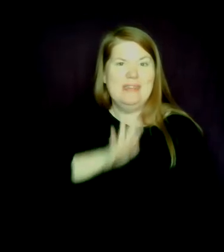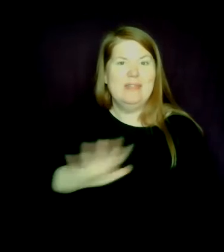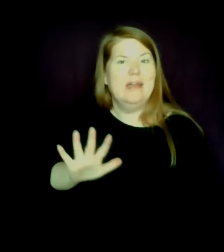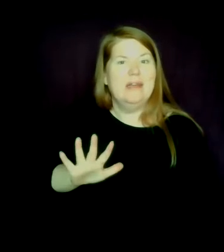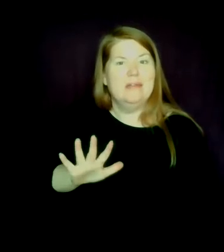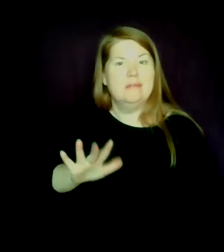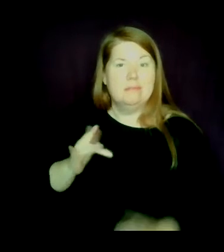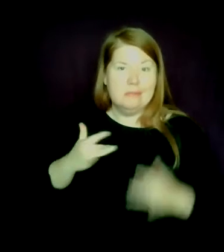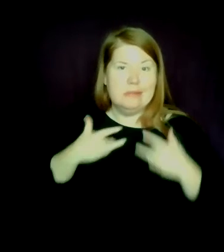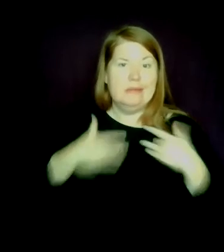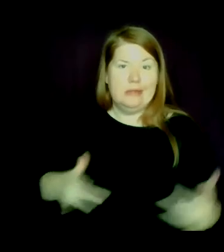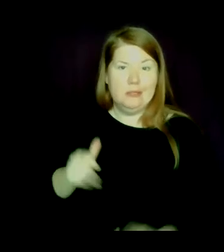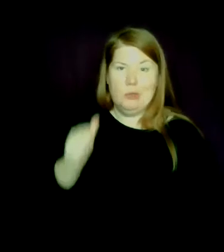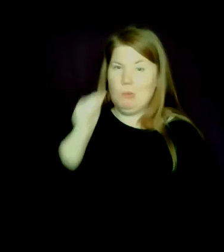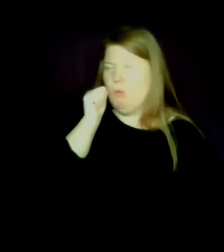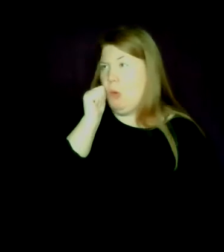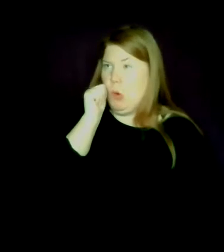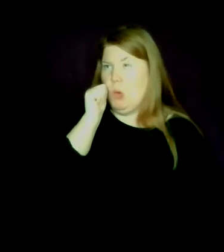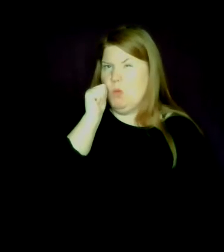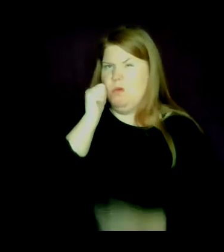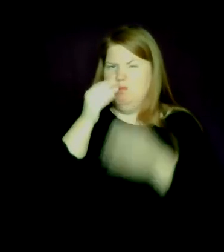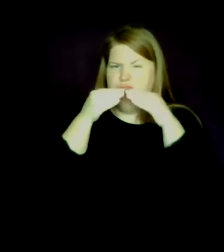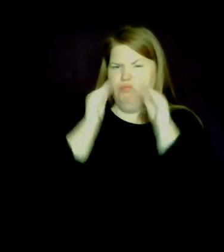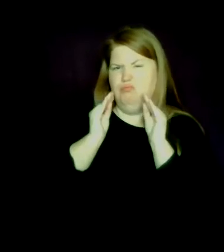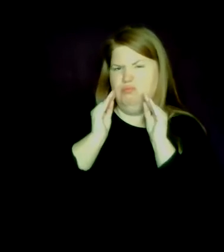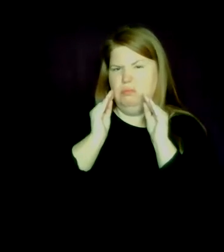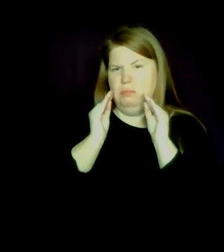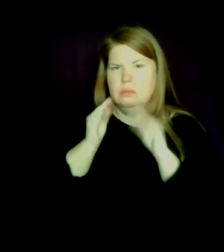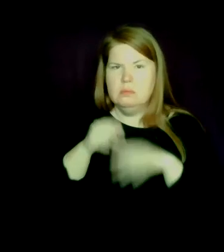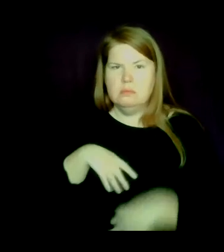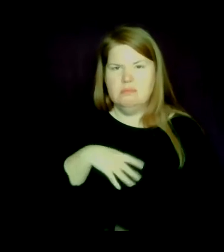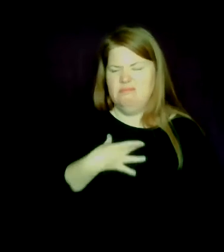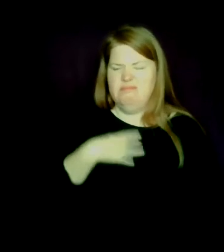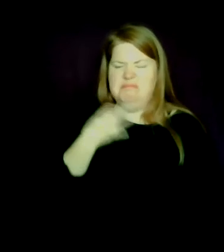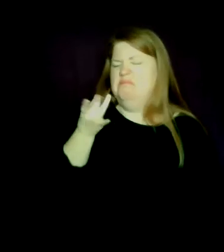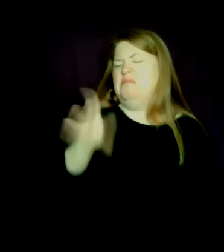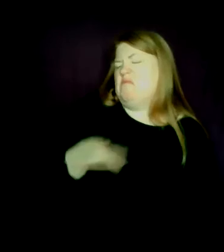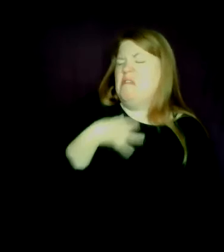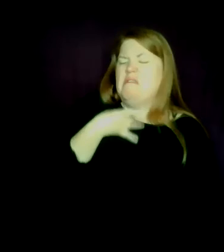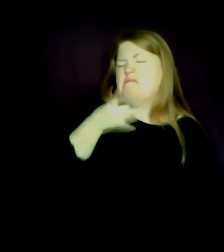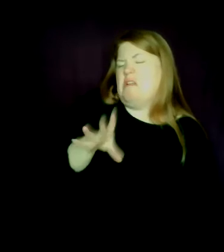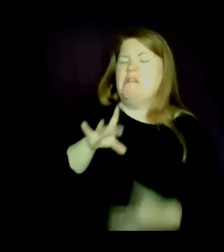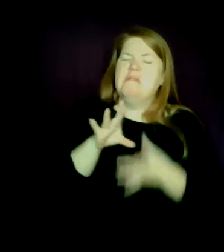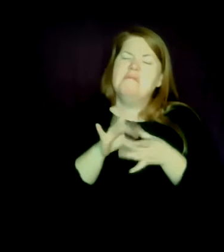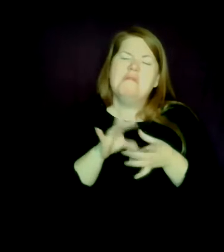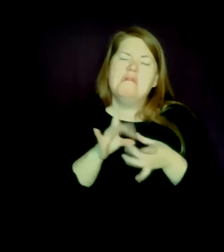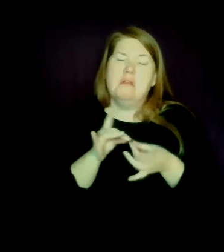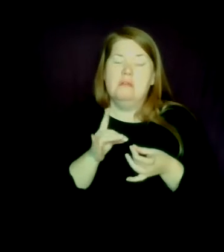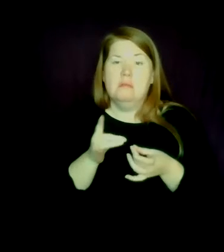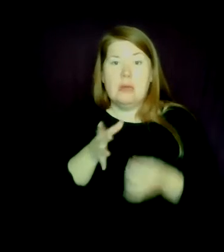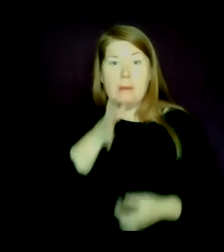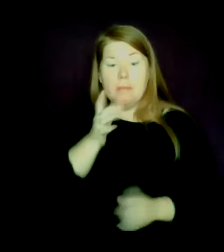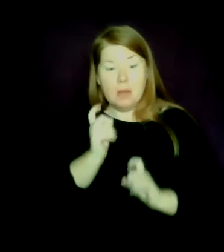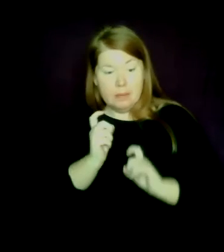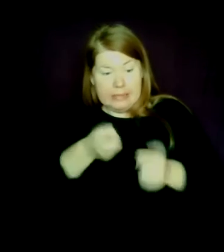mouth and a scowl on her face. She never likes anything, not the candy Mama offers, or the